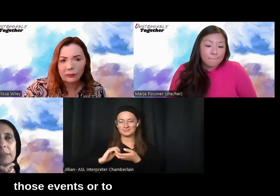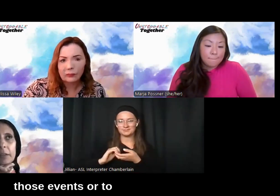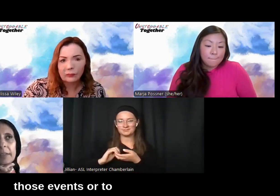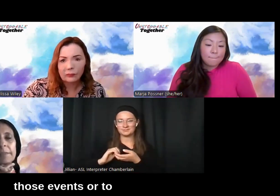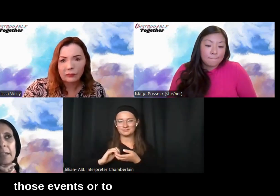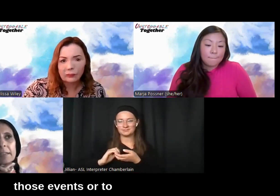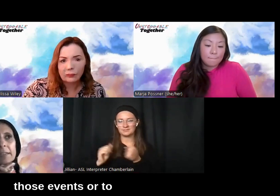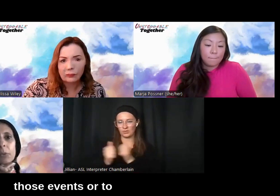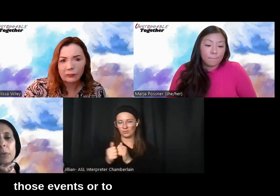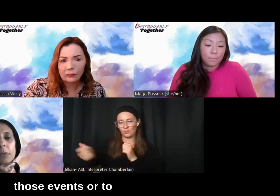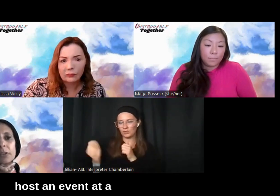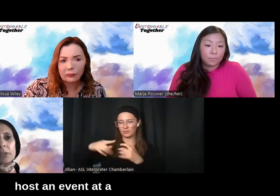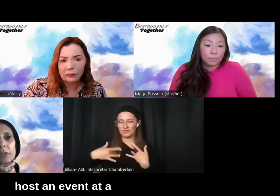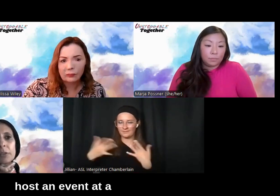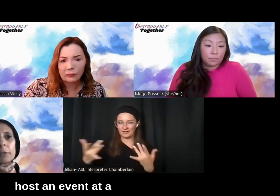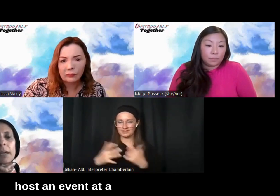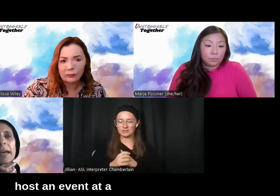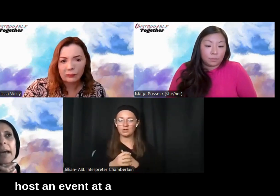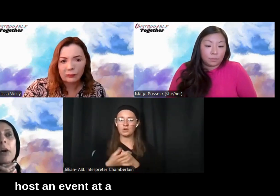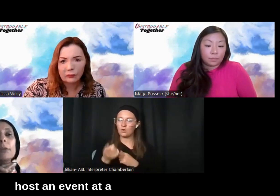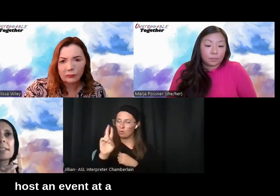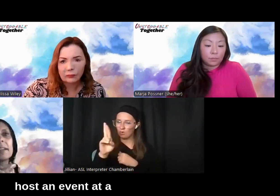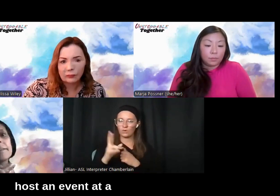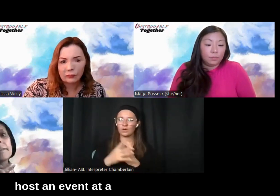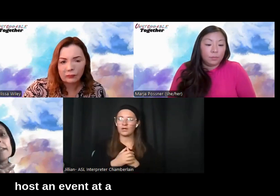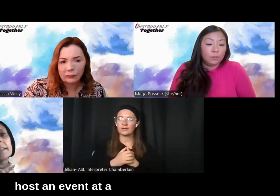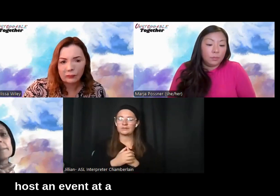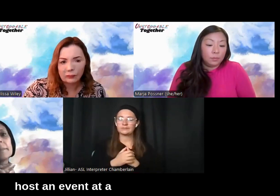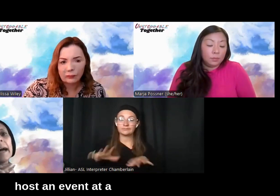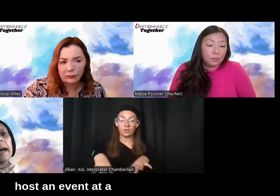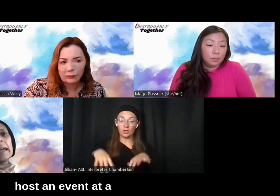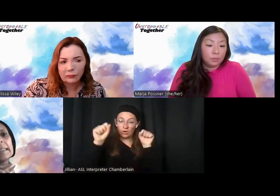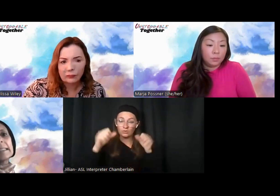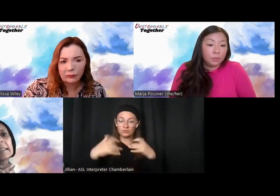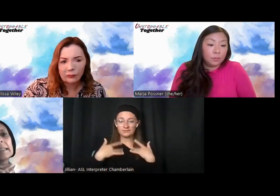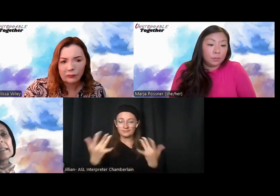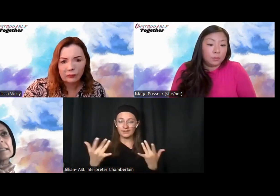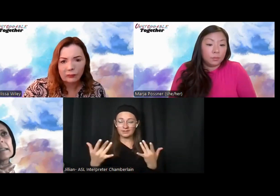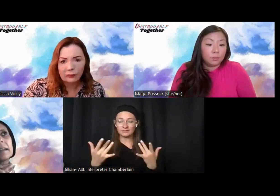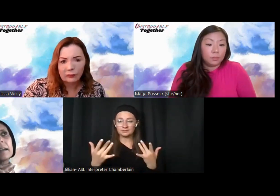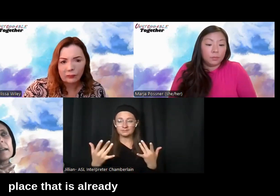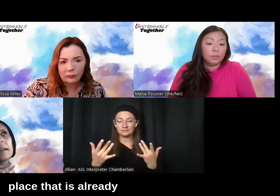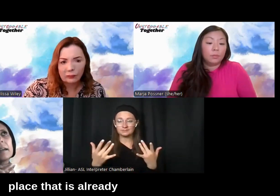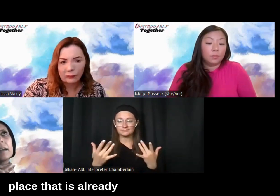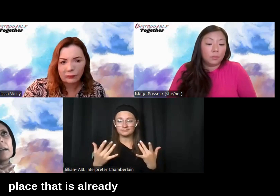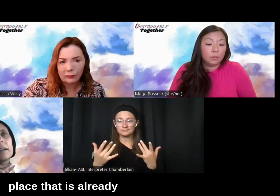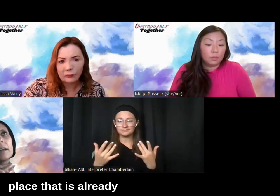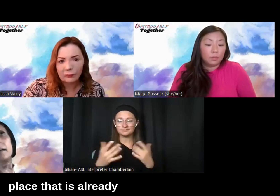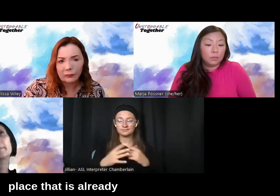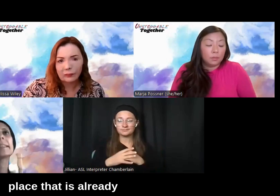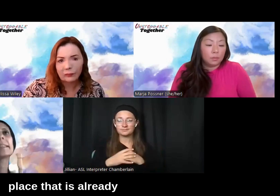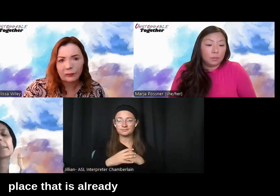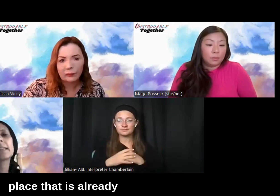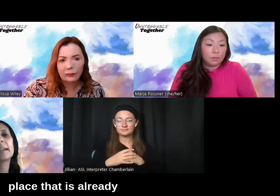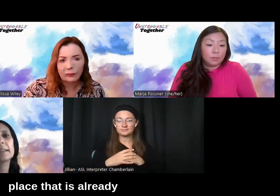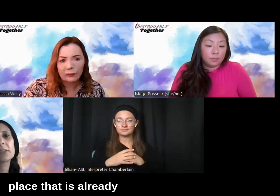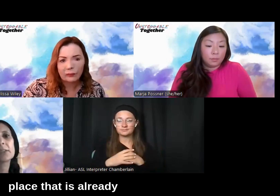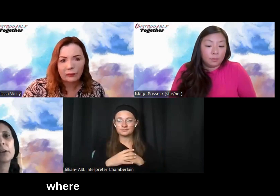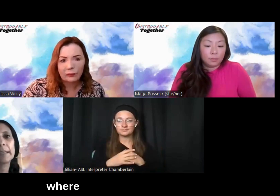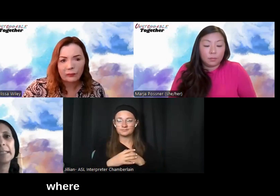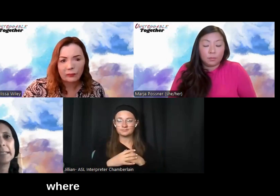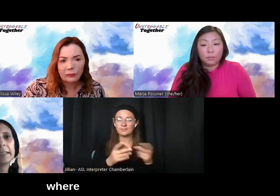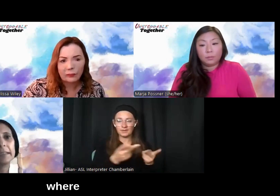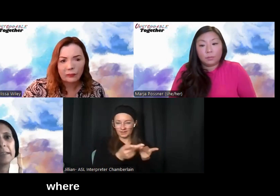with those events, or to host an event at a place that